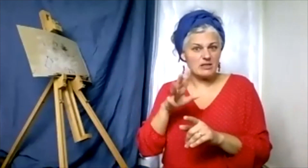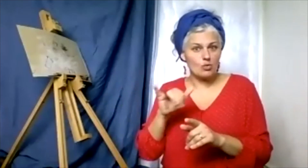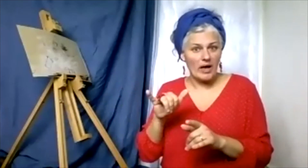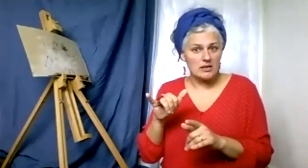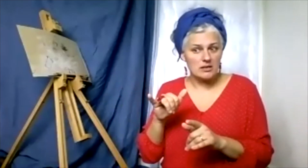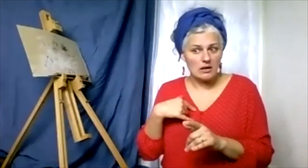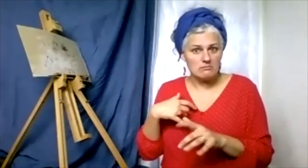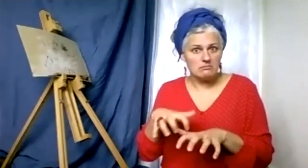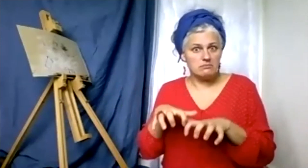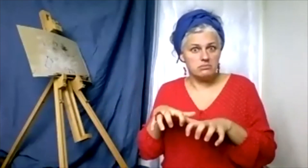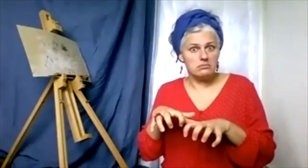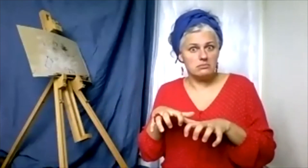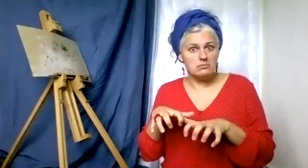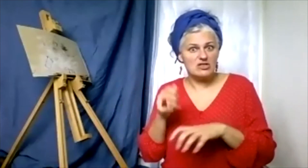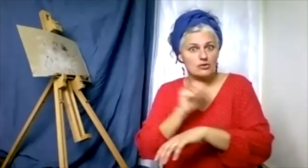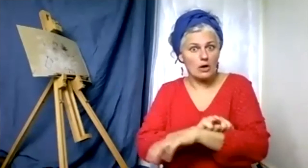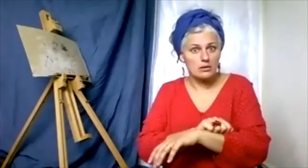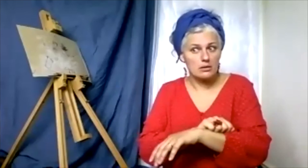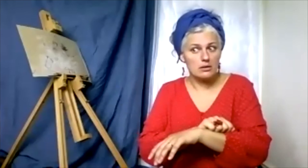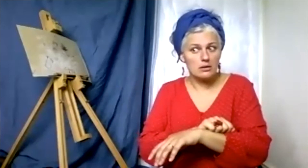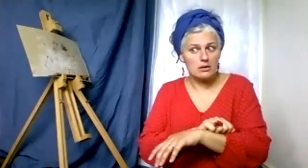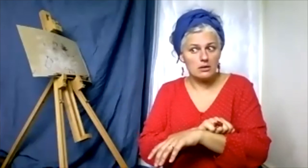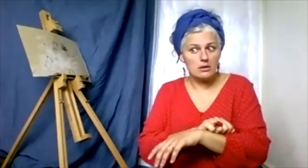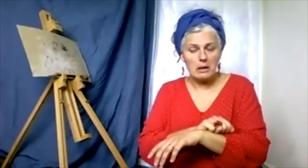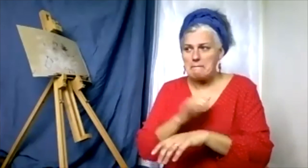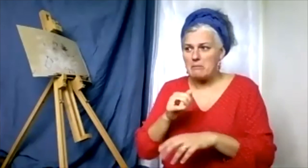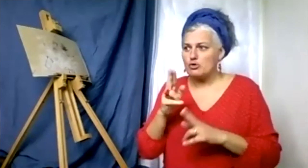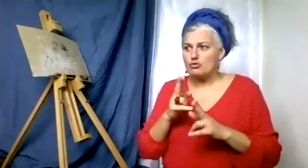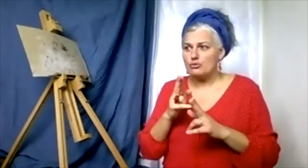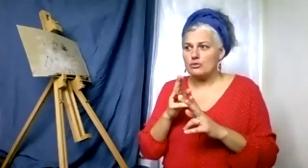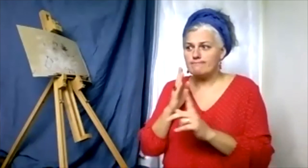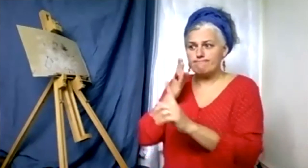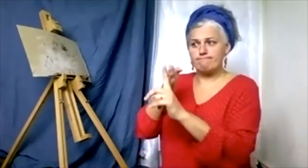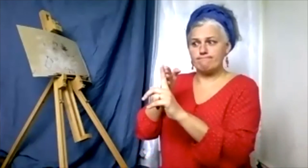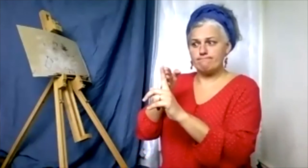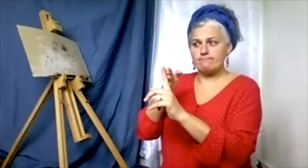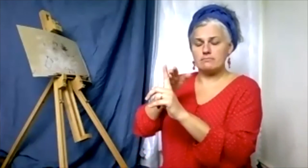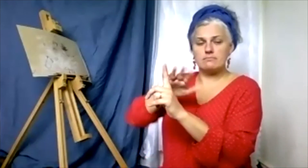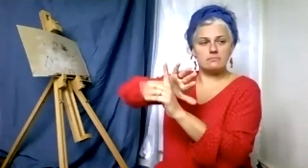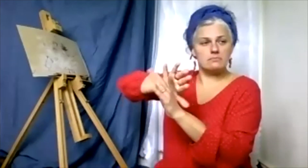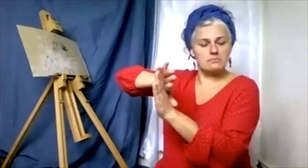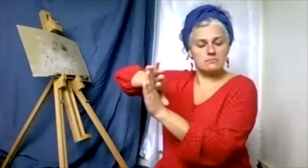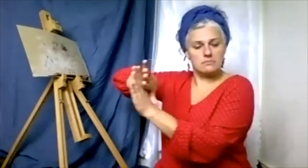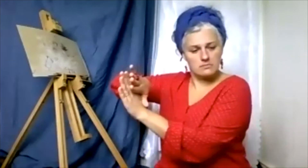being there. Hold on. Maybe that's why I'm paralysed. Maybe if I